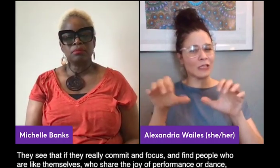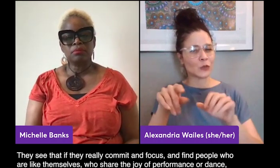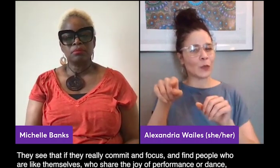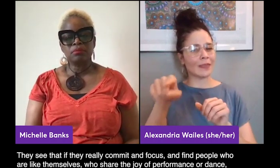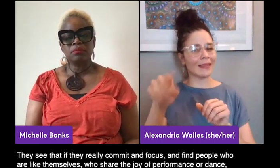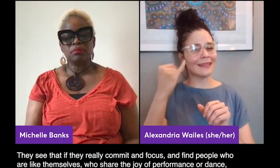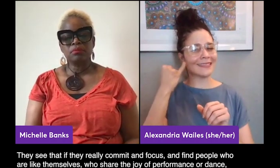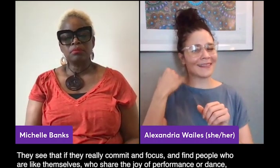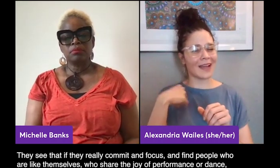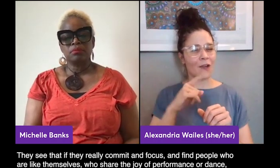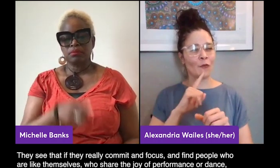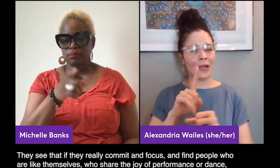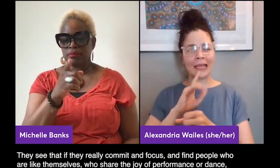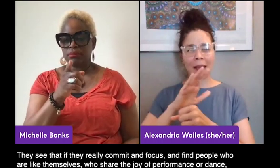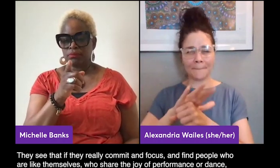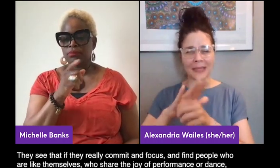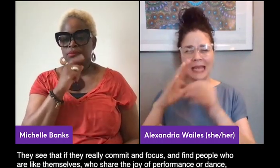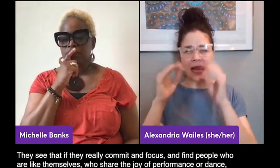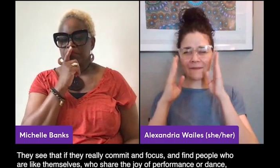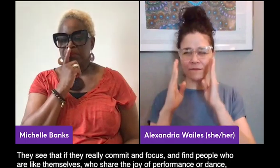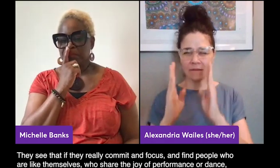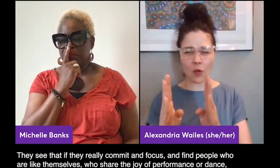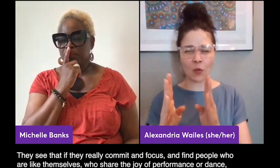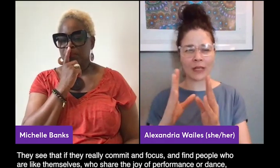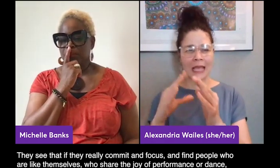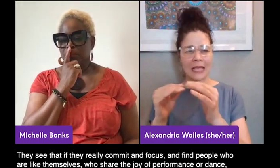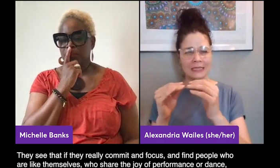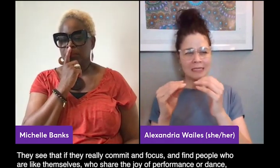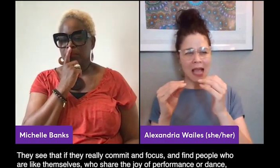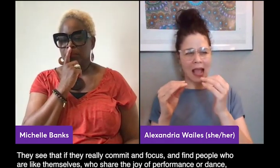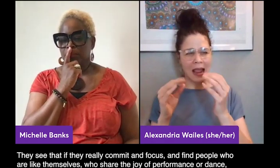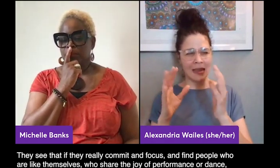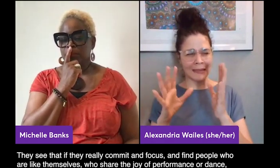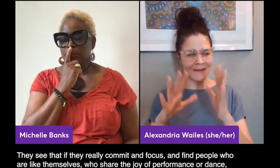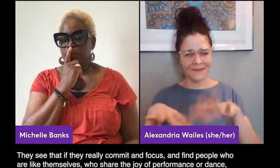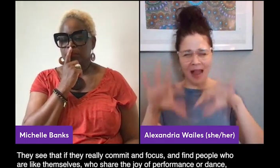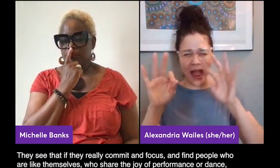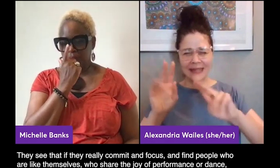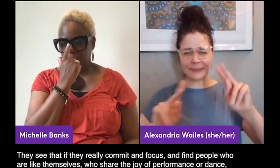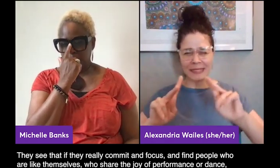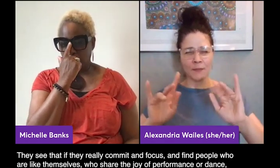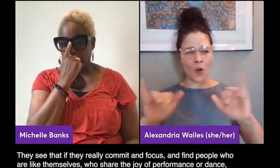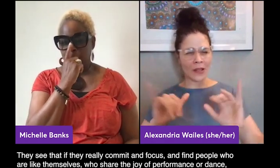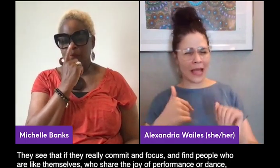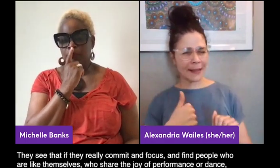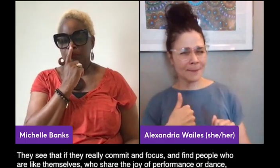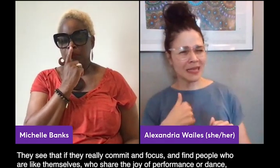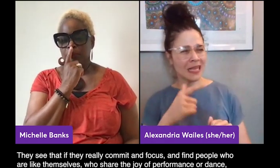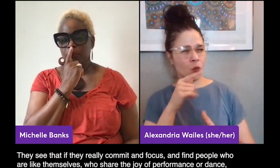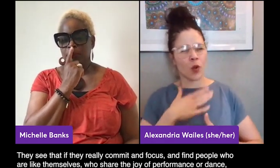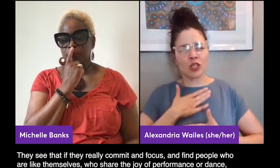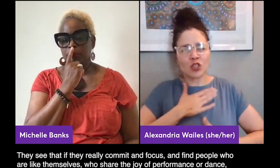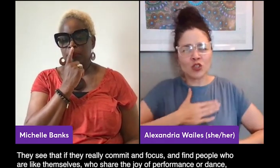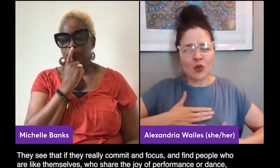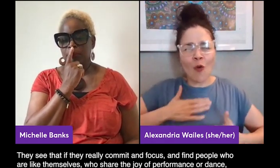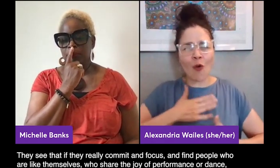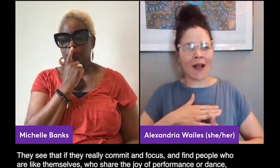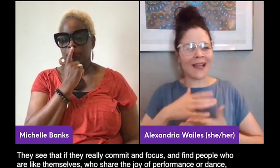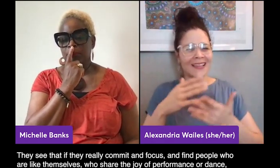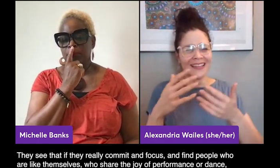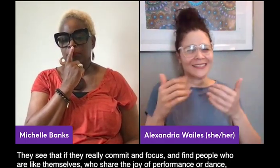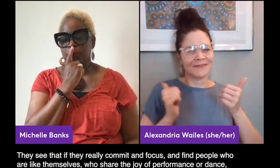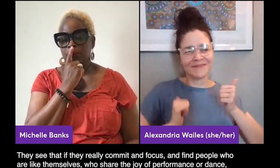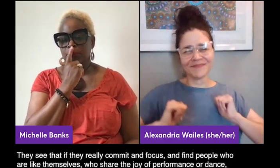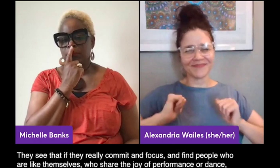They see that if they really commit and focus and find people who are like themselves, who share the joy of performance or